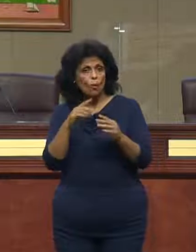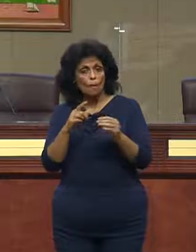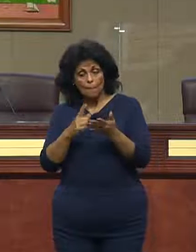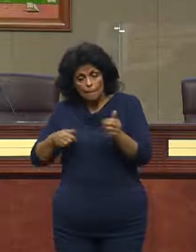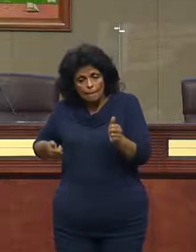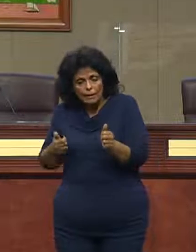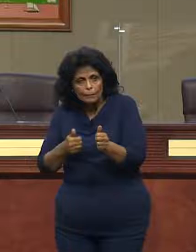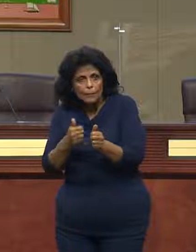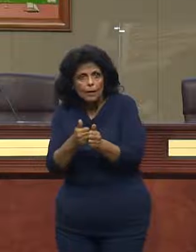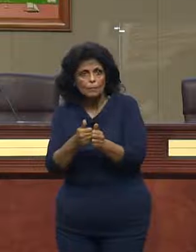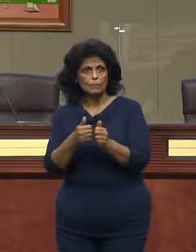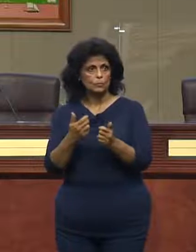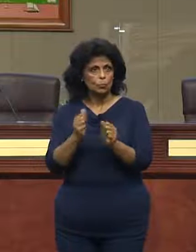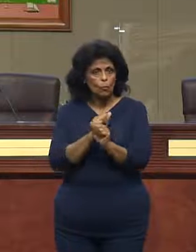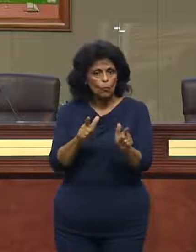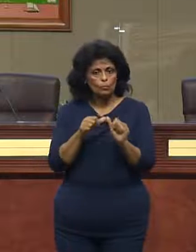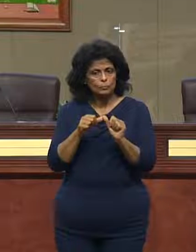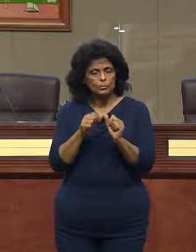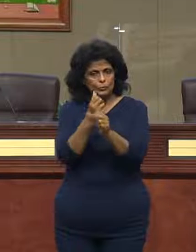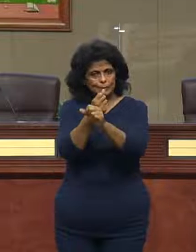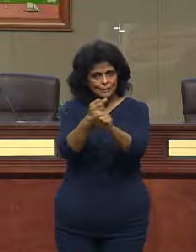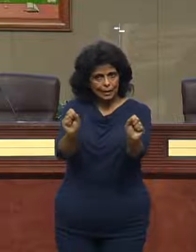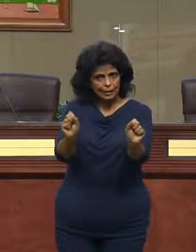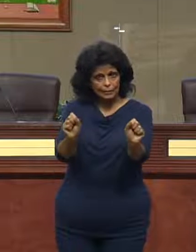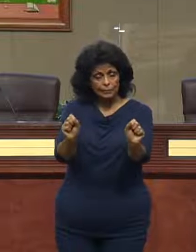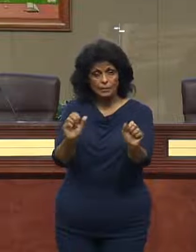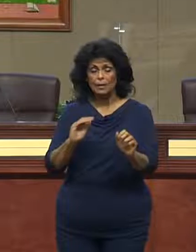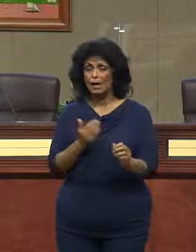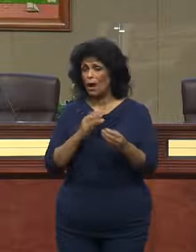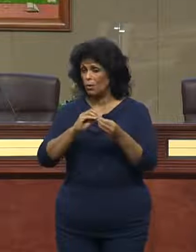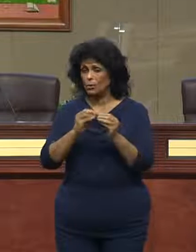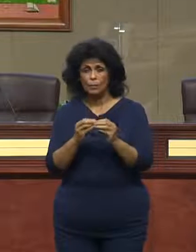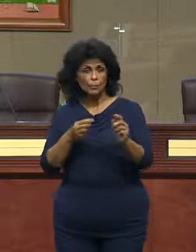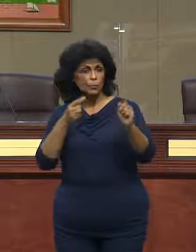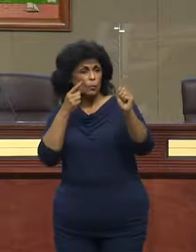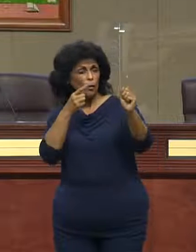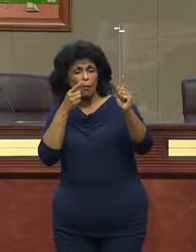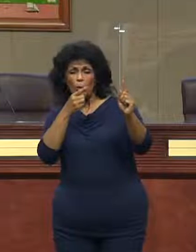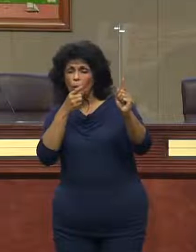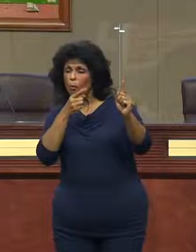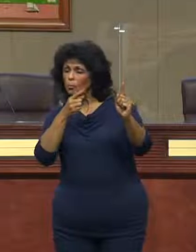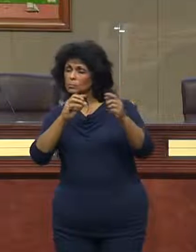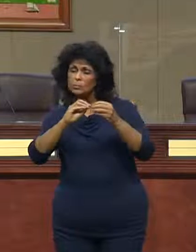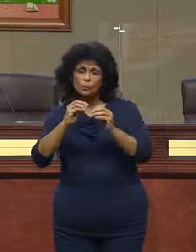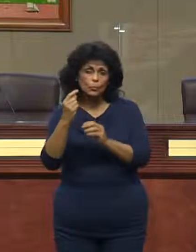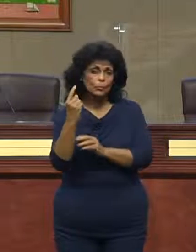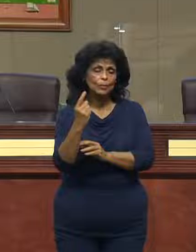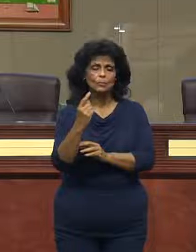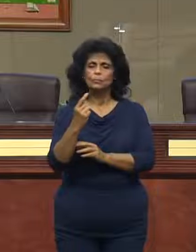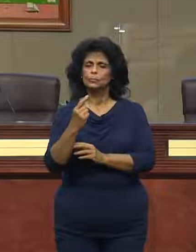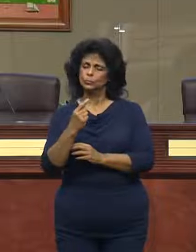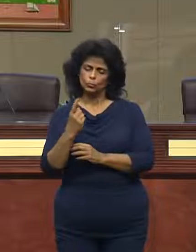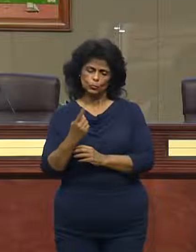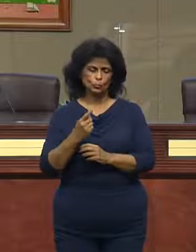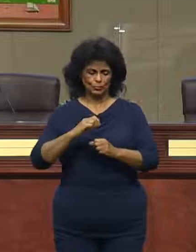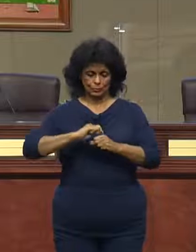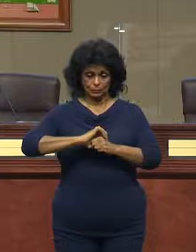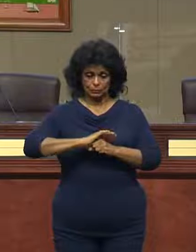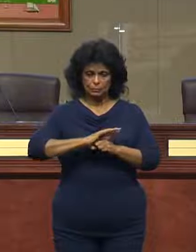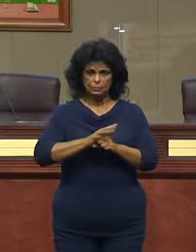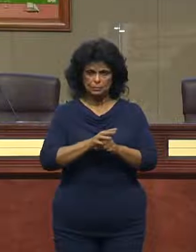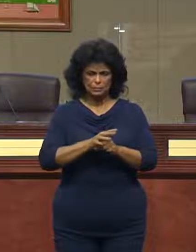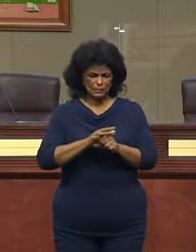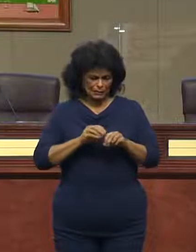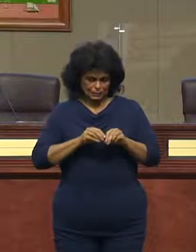keep everyone safe. The number one goal that we have each week is to slow and eventually stop the spread